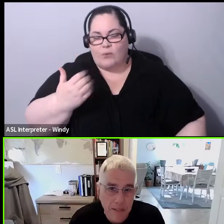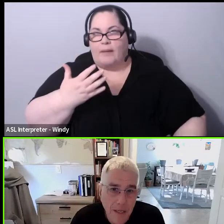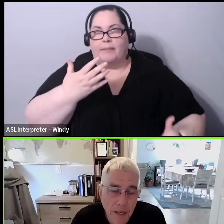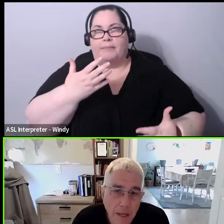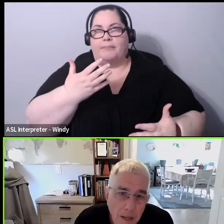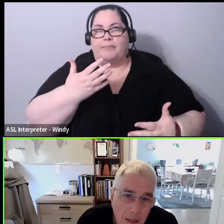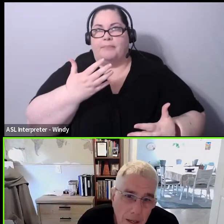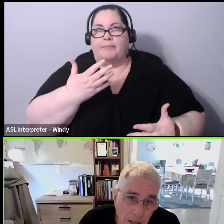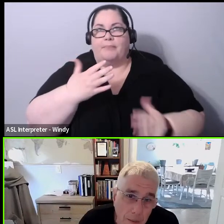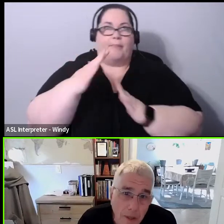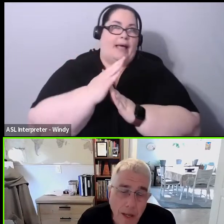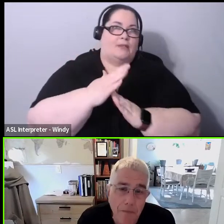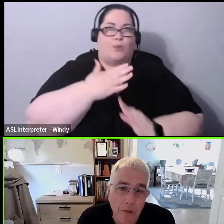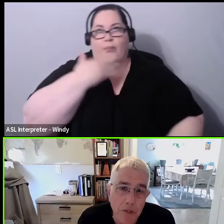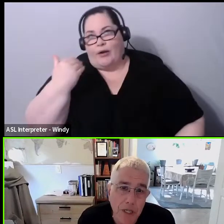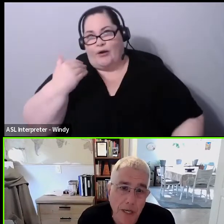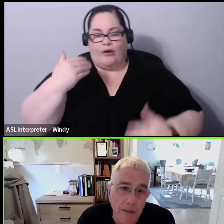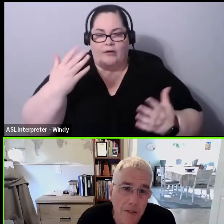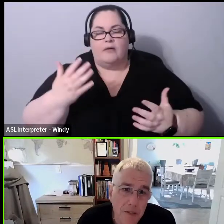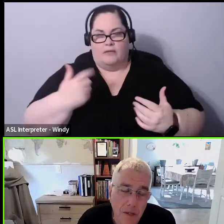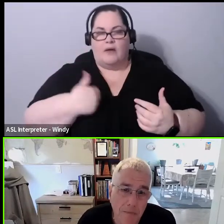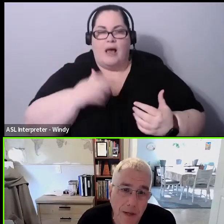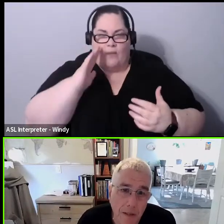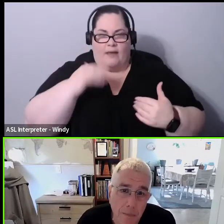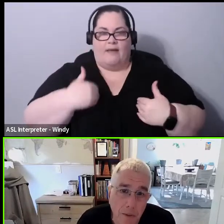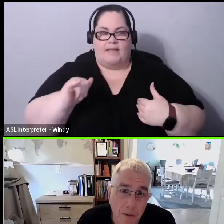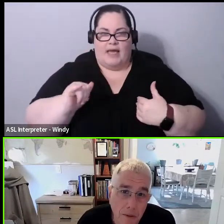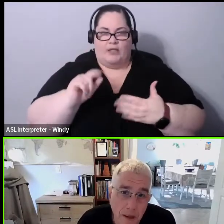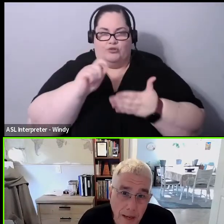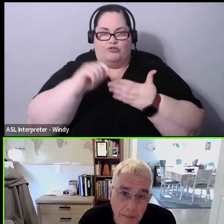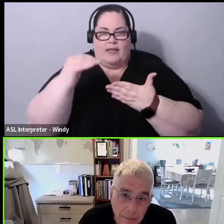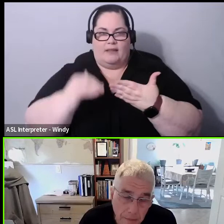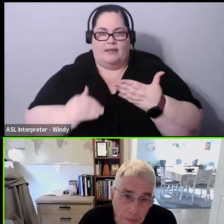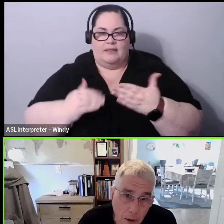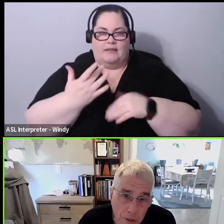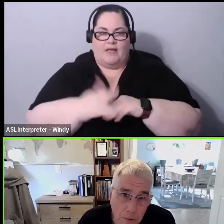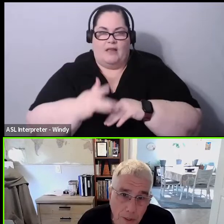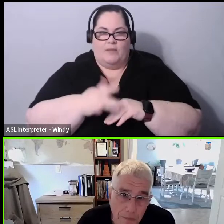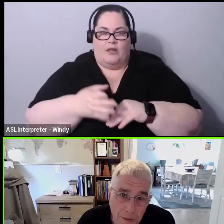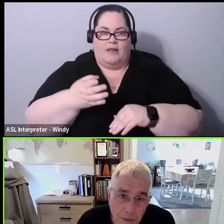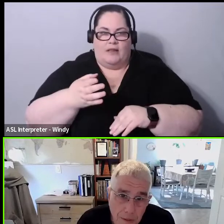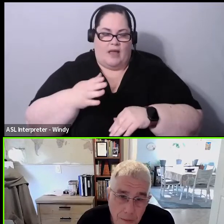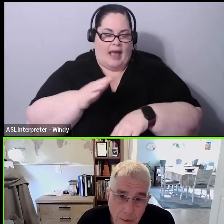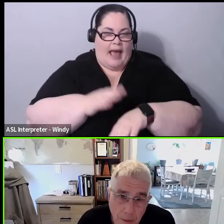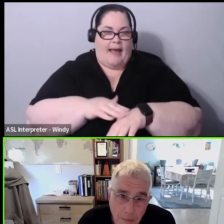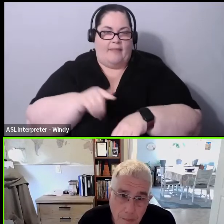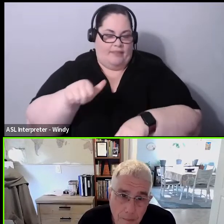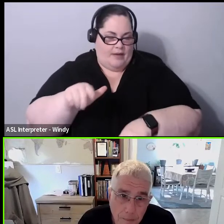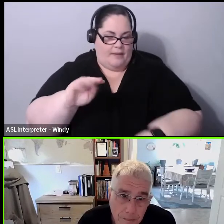better or best. And I will have those checklists available at the March 25th